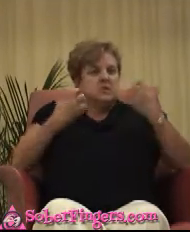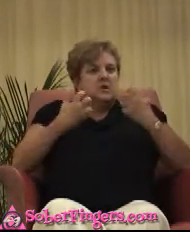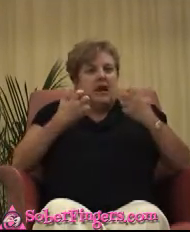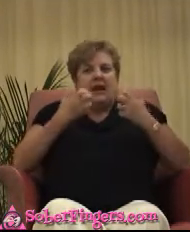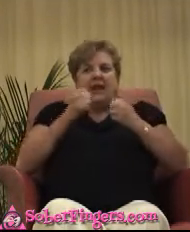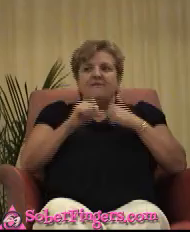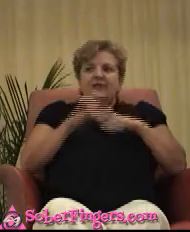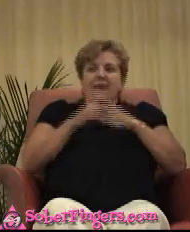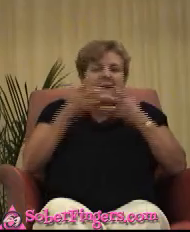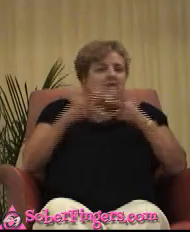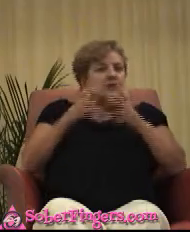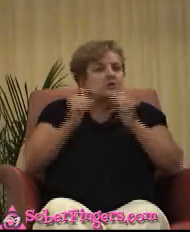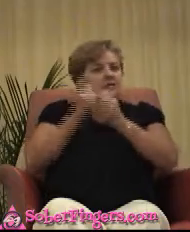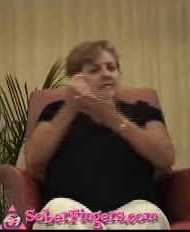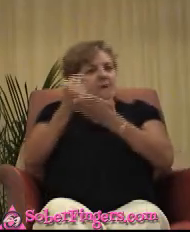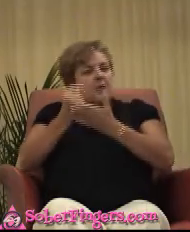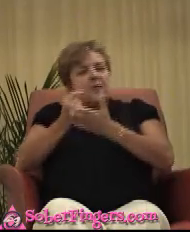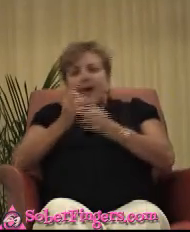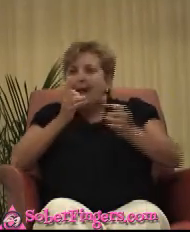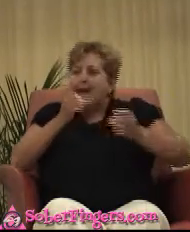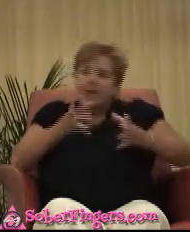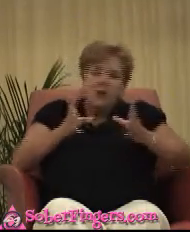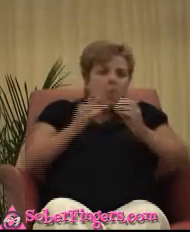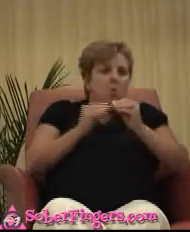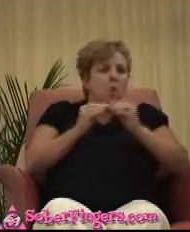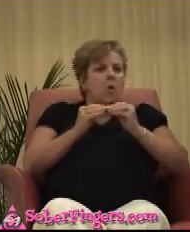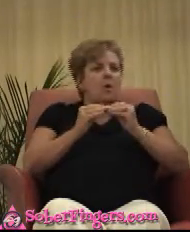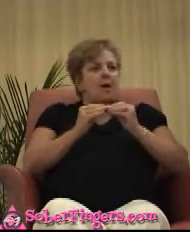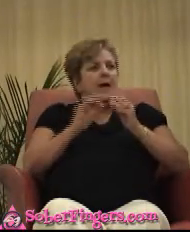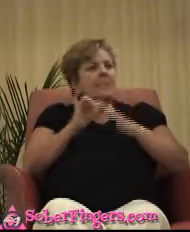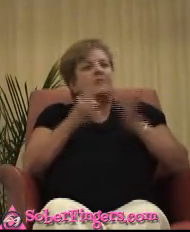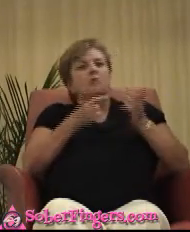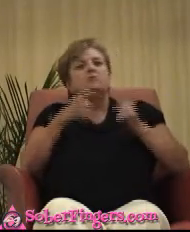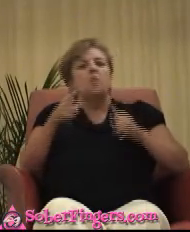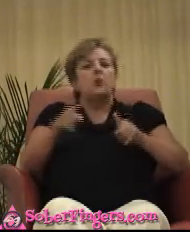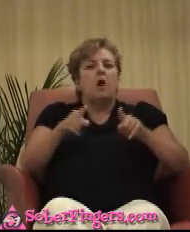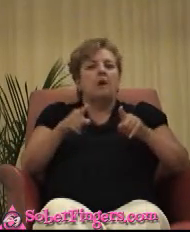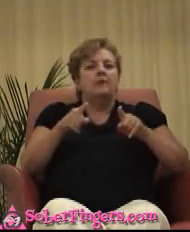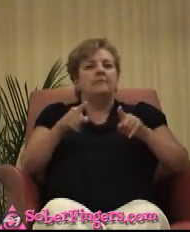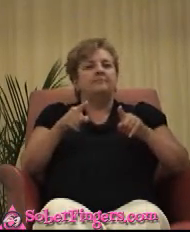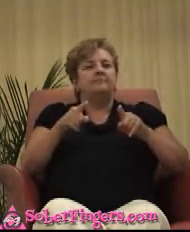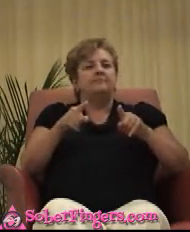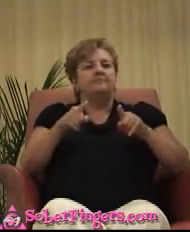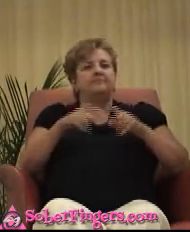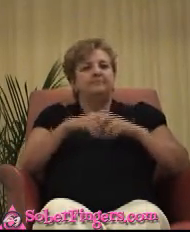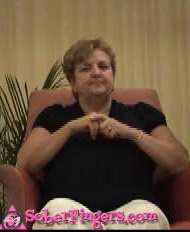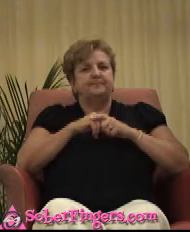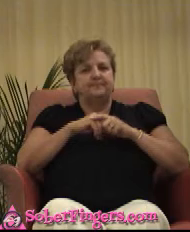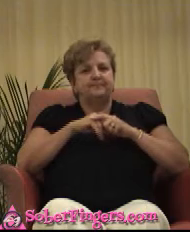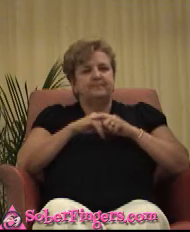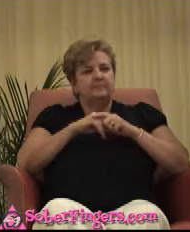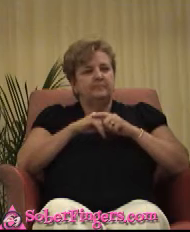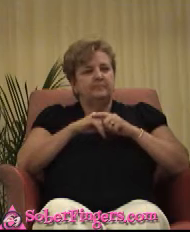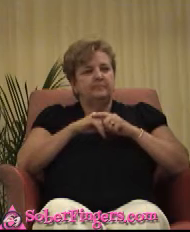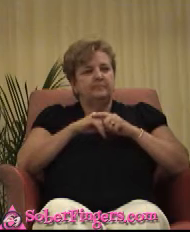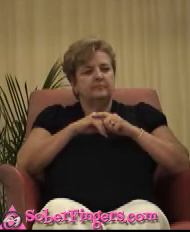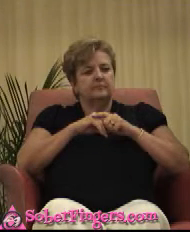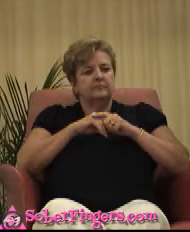her more. And that's kind of where we were when all of this thing had happened, when this arrest took place. And I went into